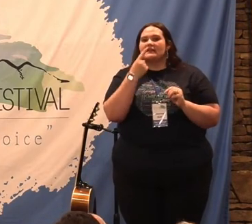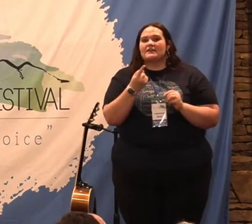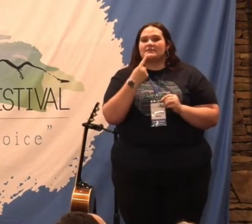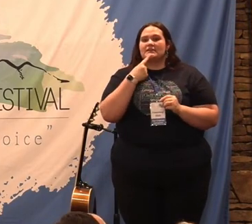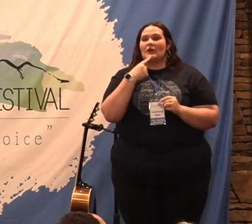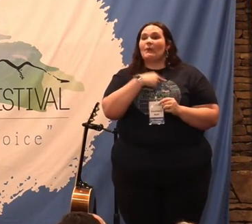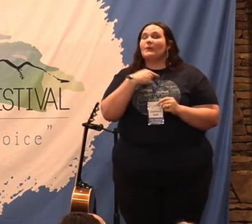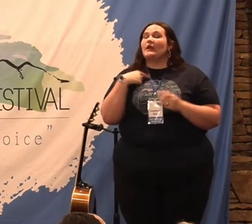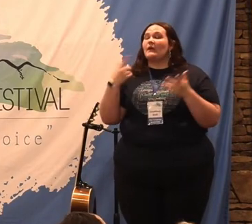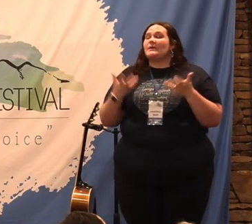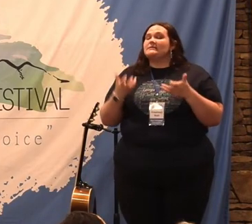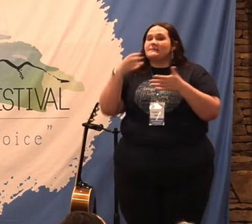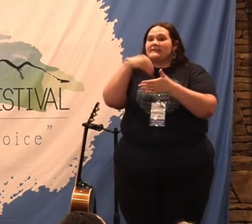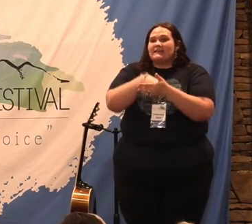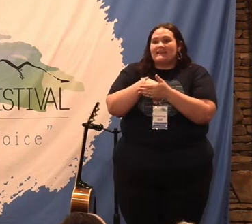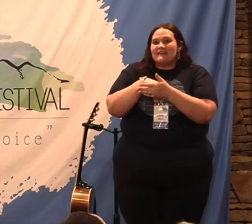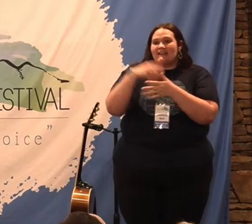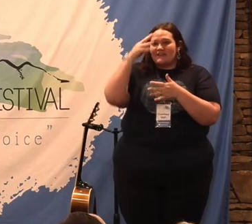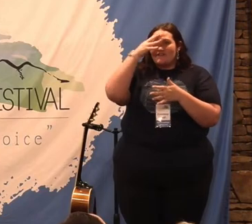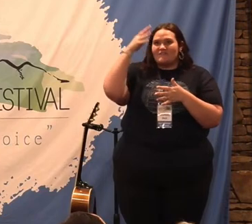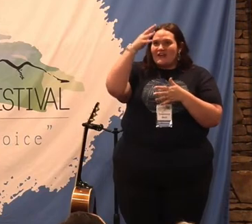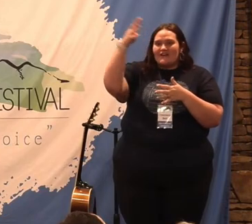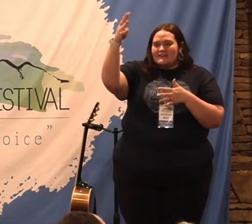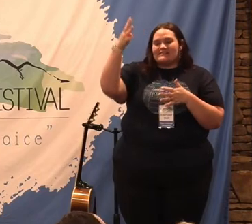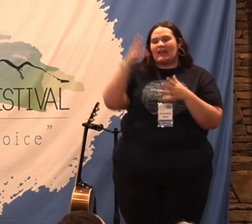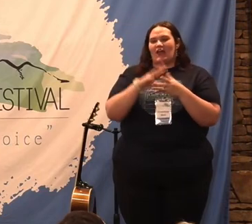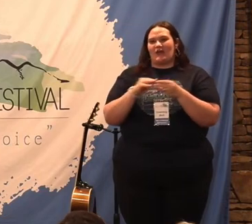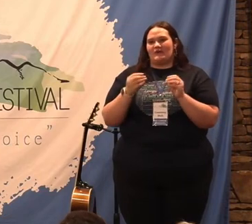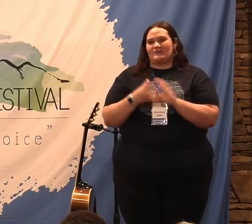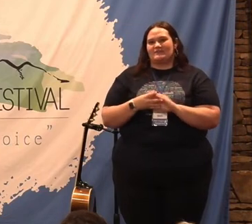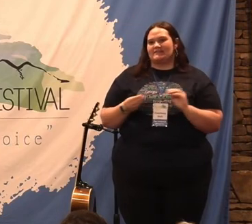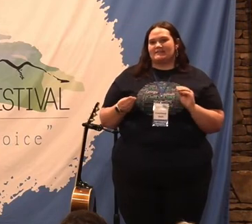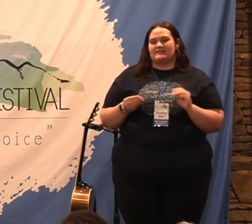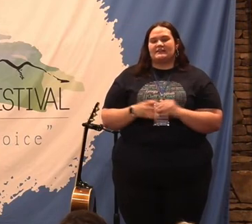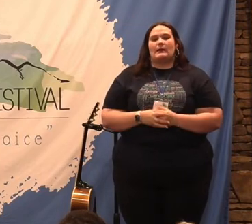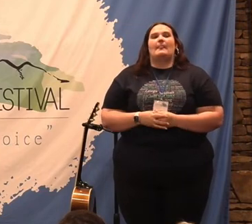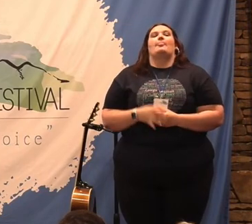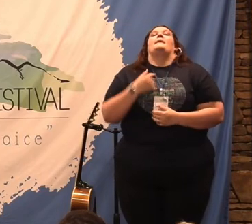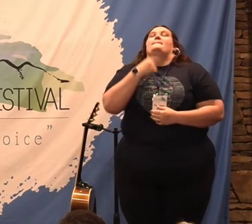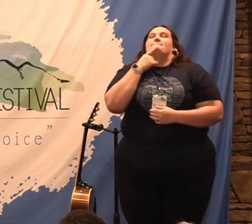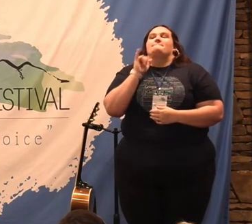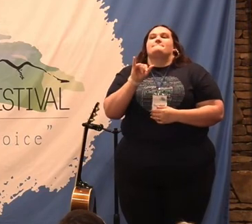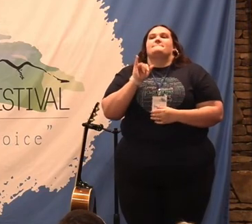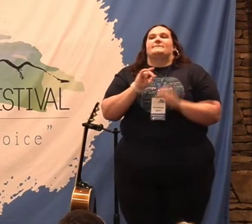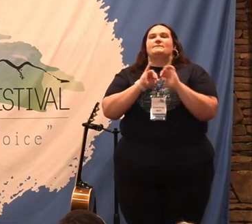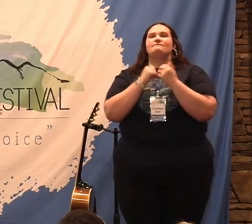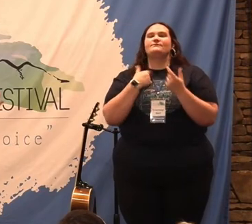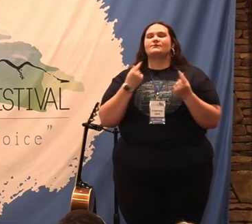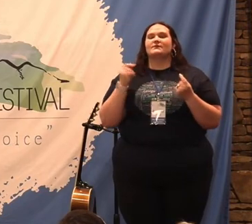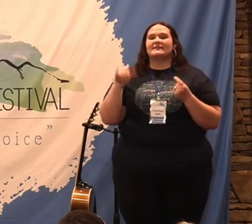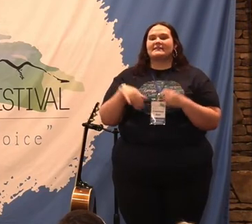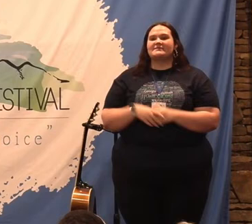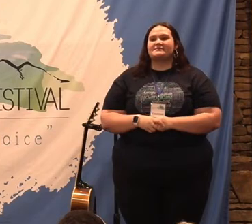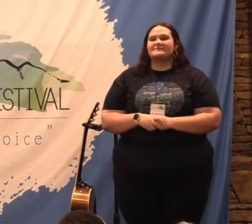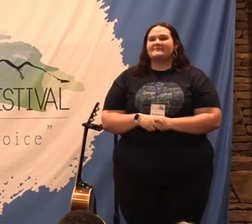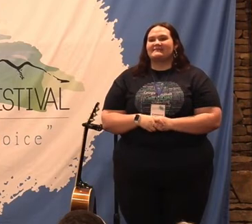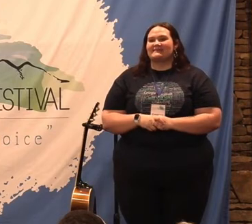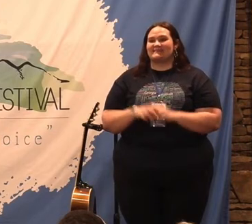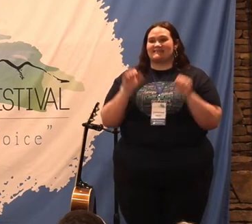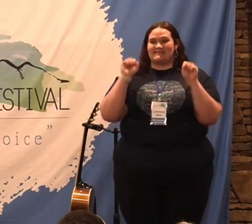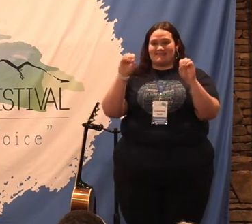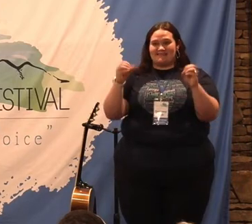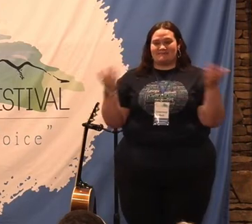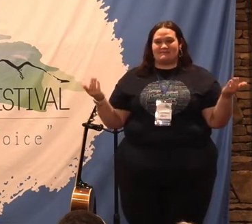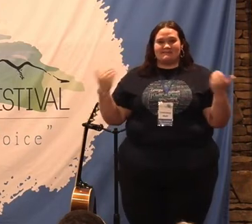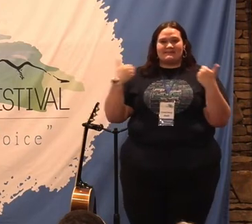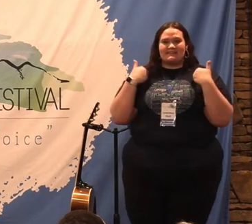fairy tales. And I said, okay, how are we gonna do that? So, here's one of